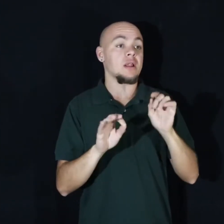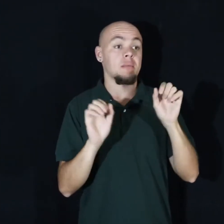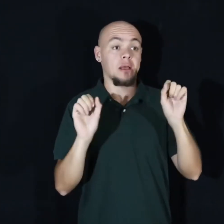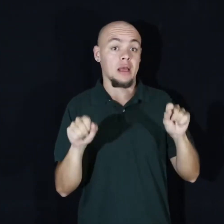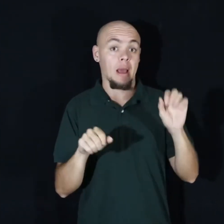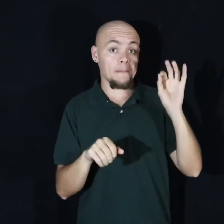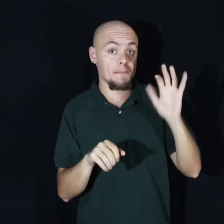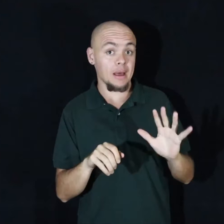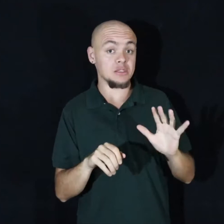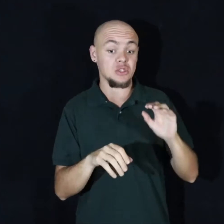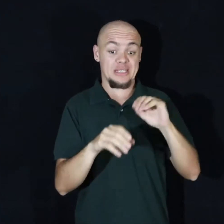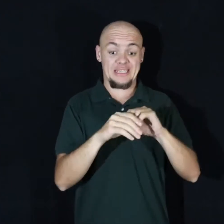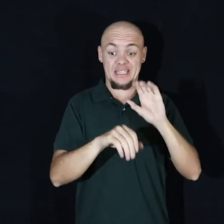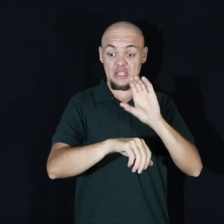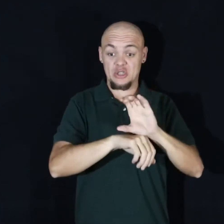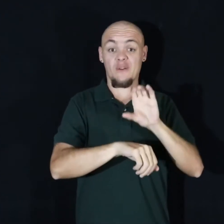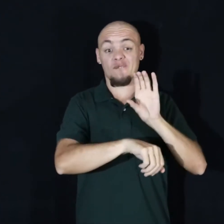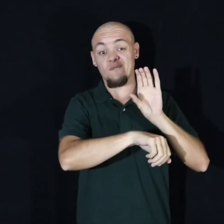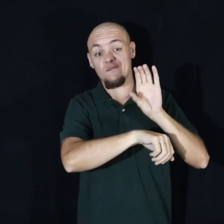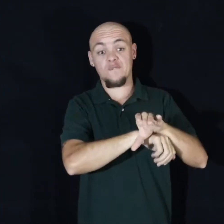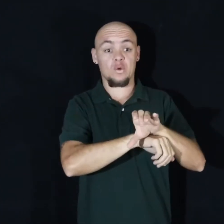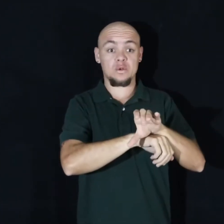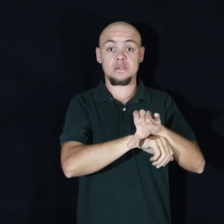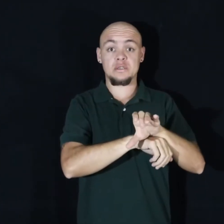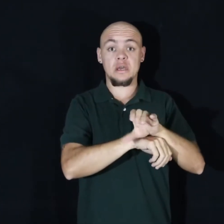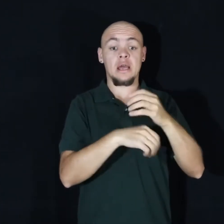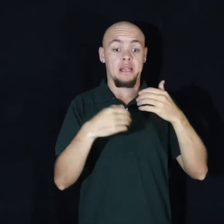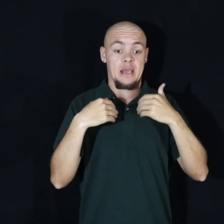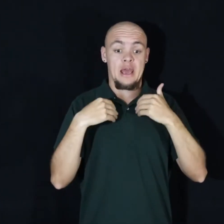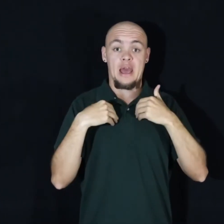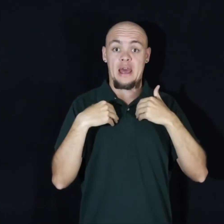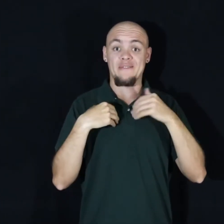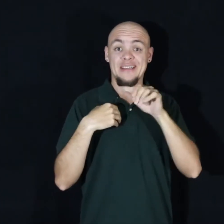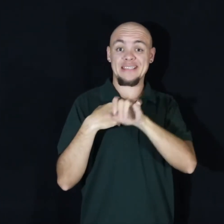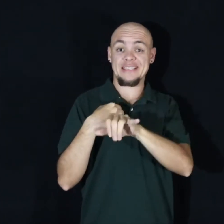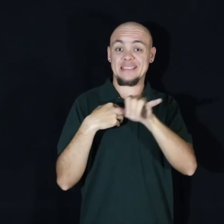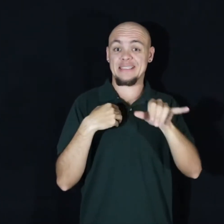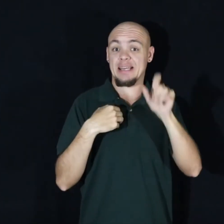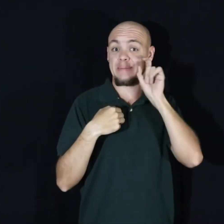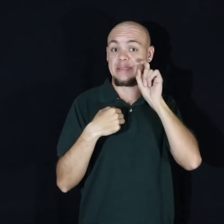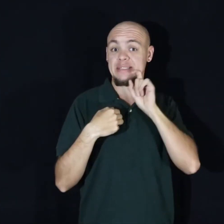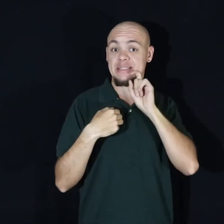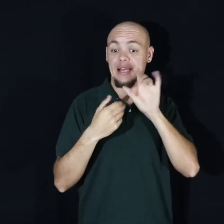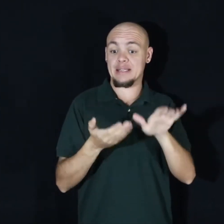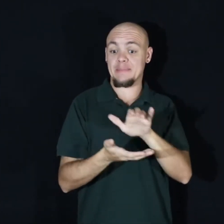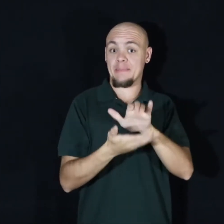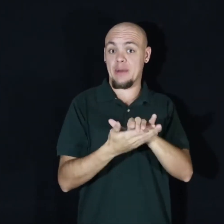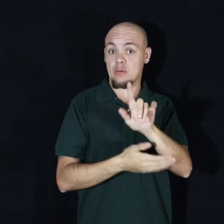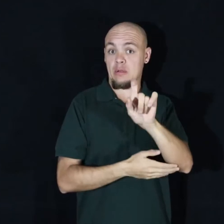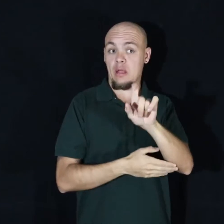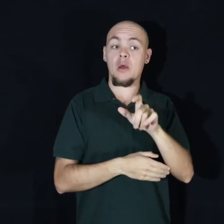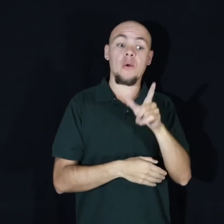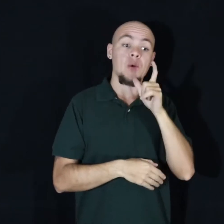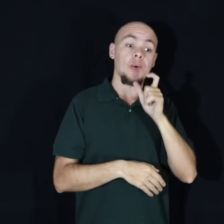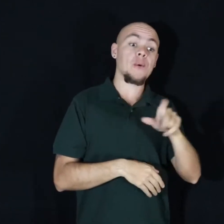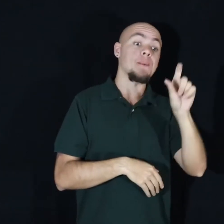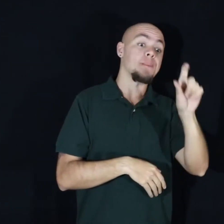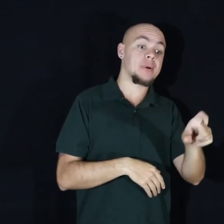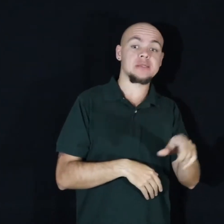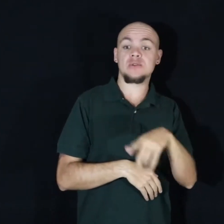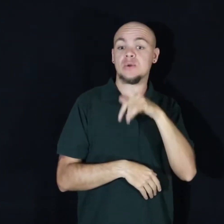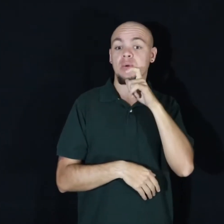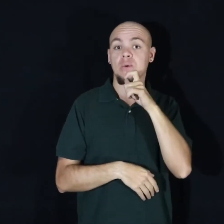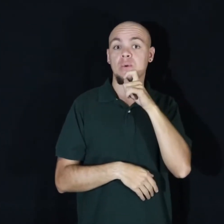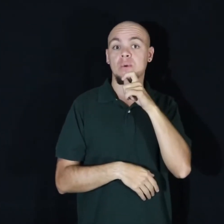and Sexuality. They're answering this question: can pastors and churches be forced to perform same-sex marriages? This is from the Baptist Press: